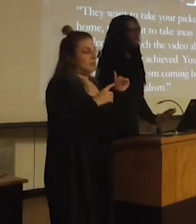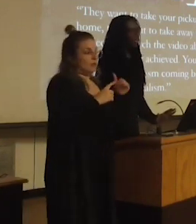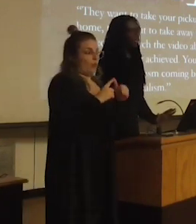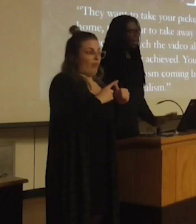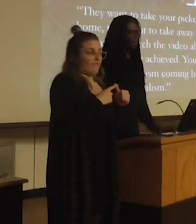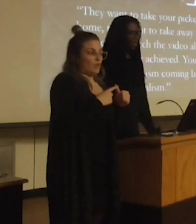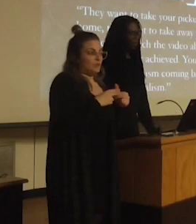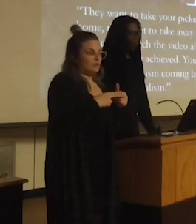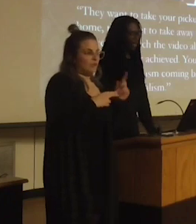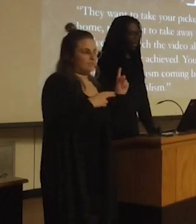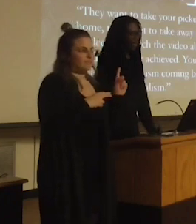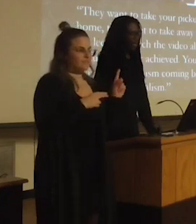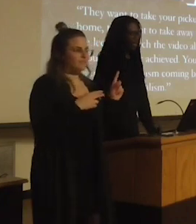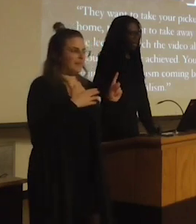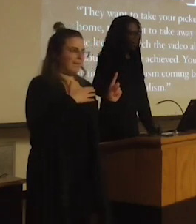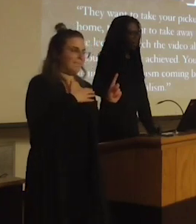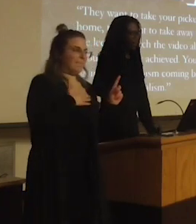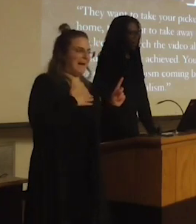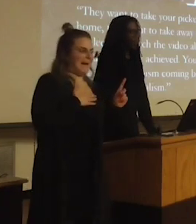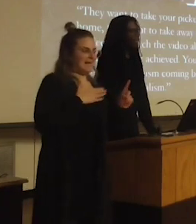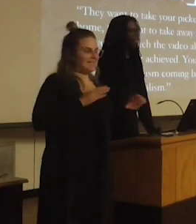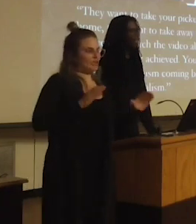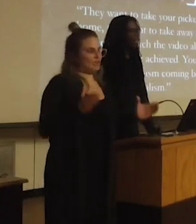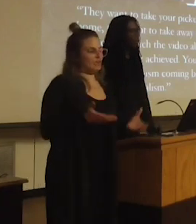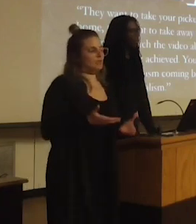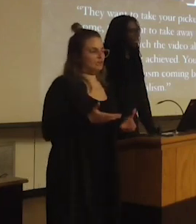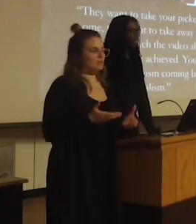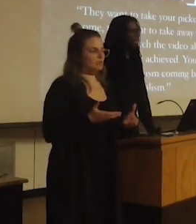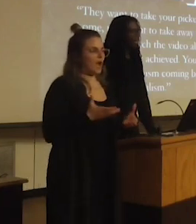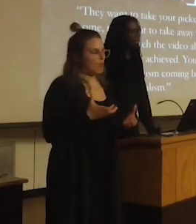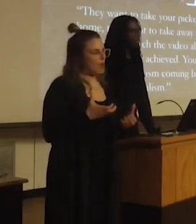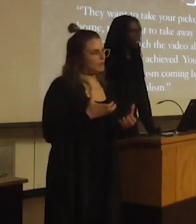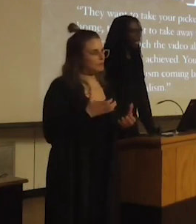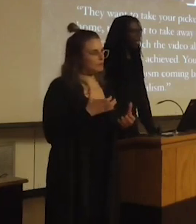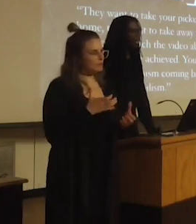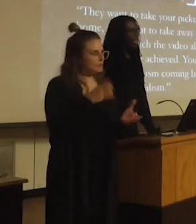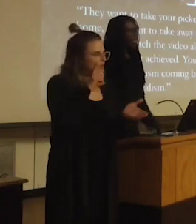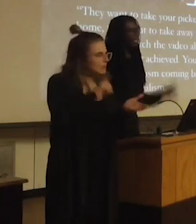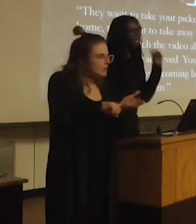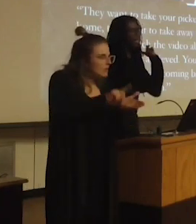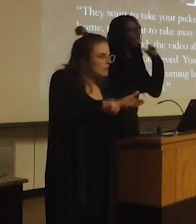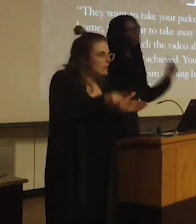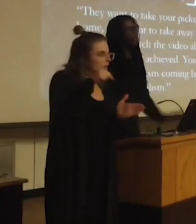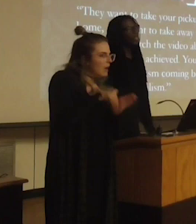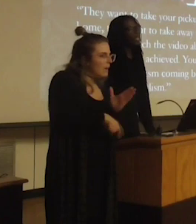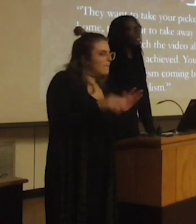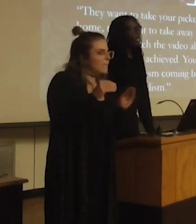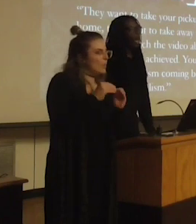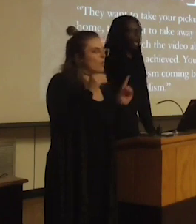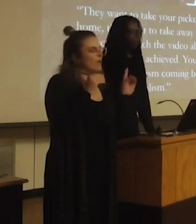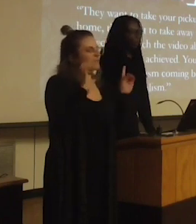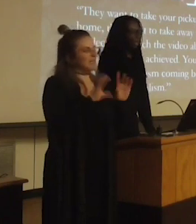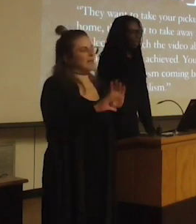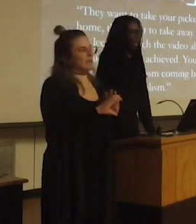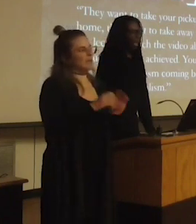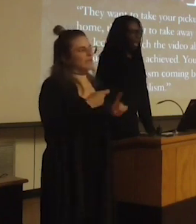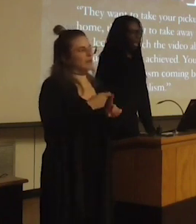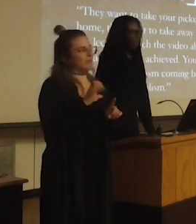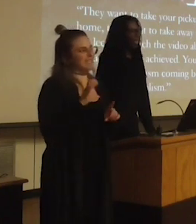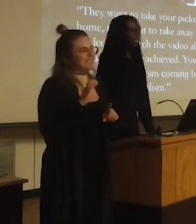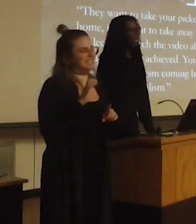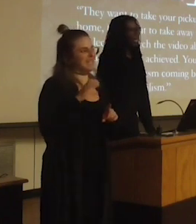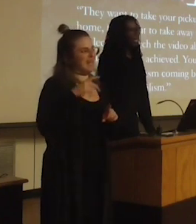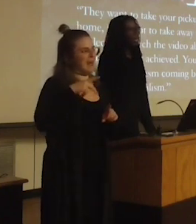was it was my introduction to wanting to explore this in greater detail. This is an image from the